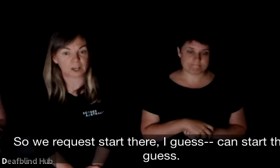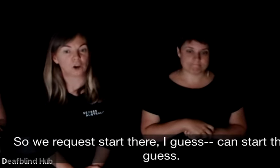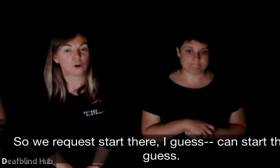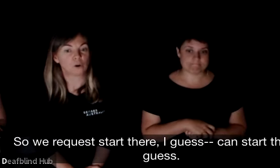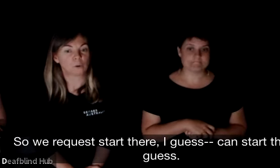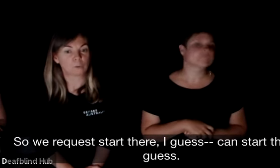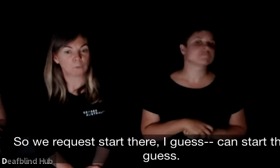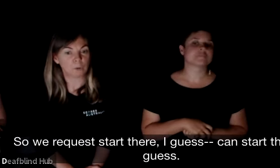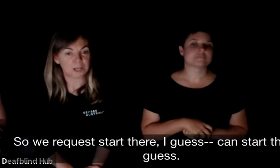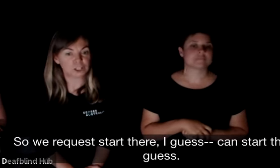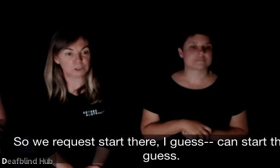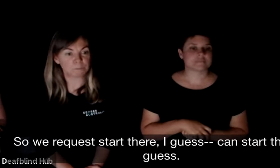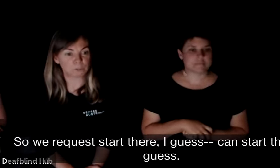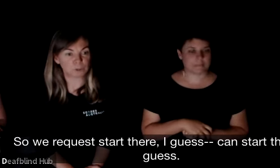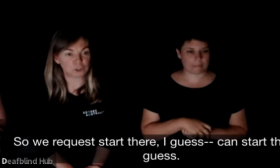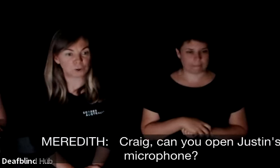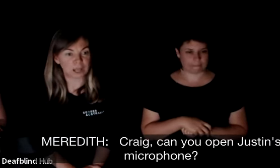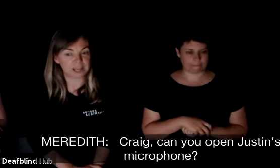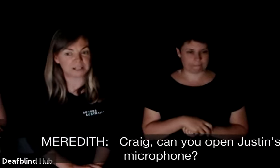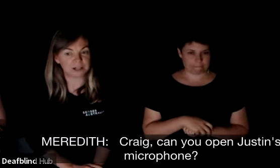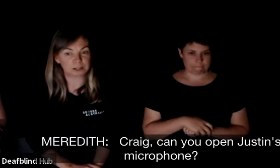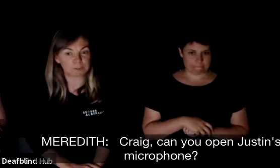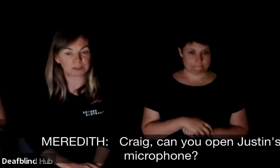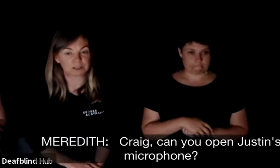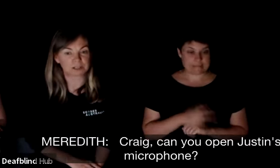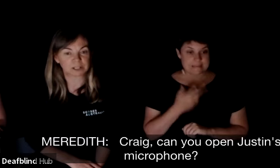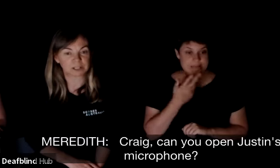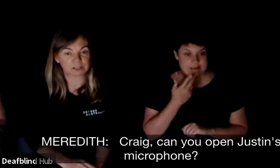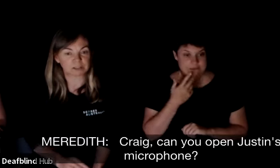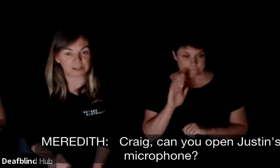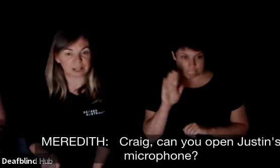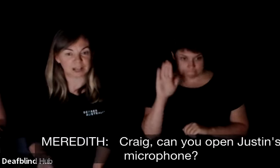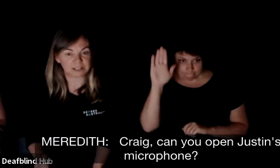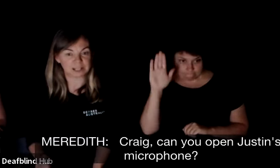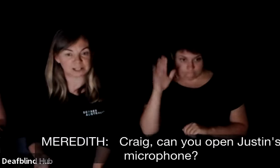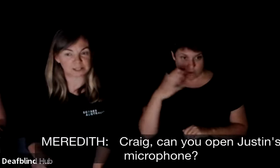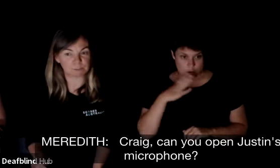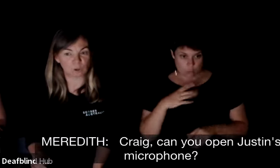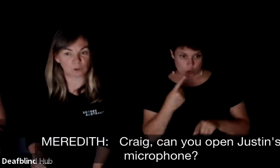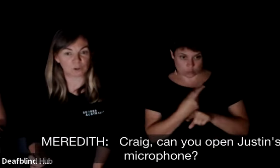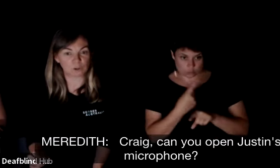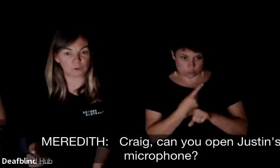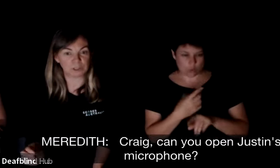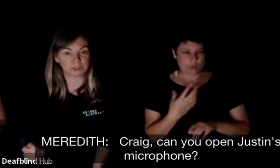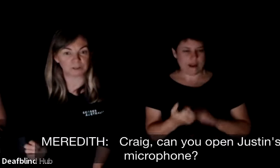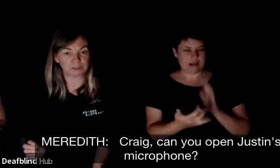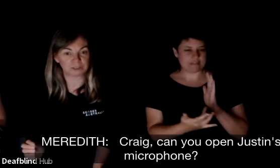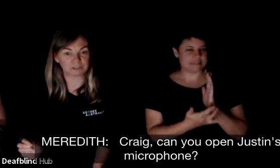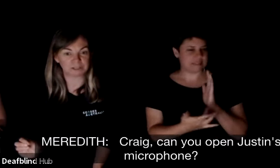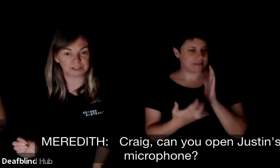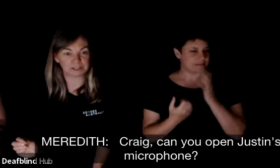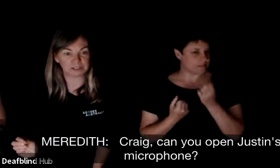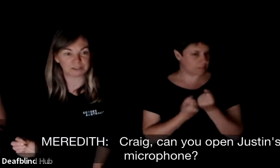When you put your hand up, our tech support